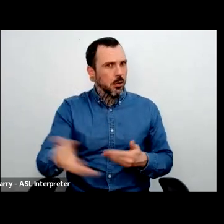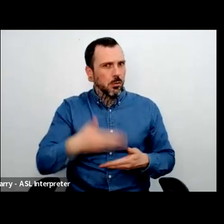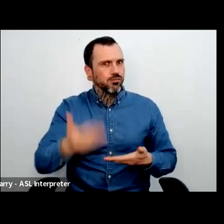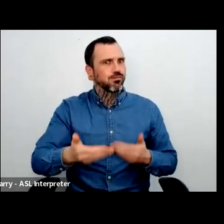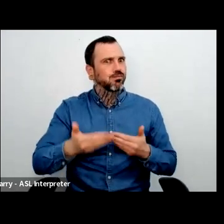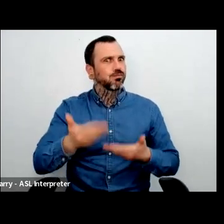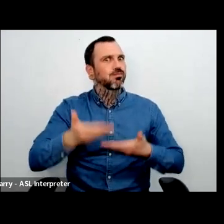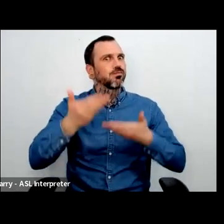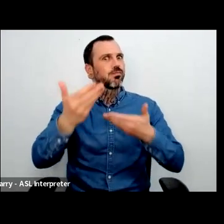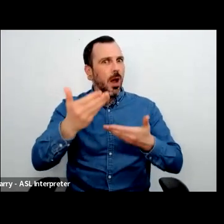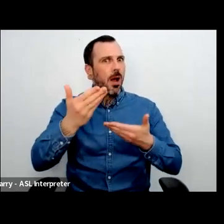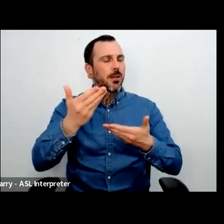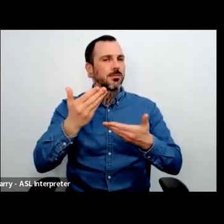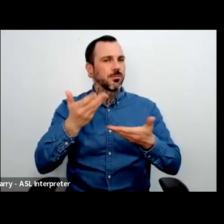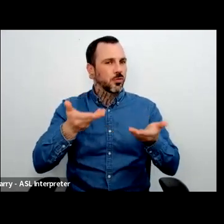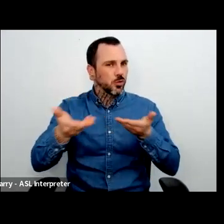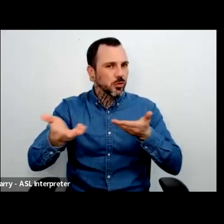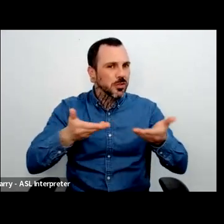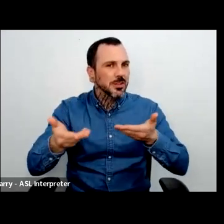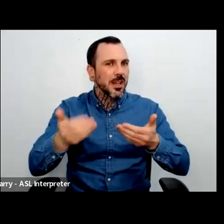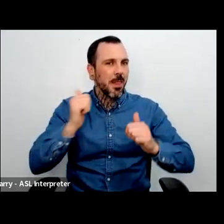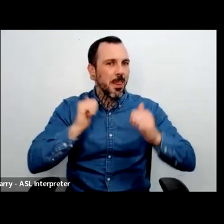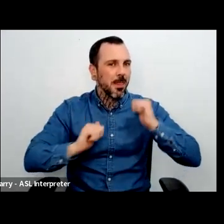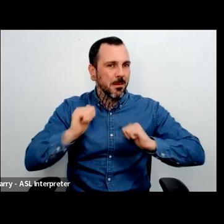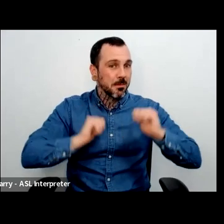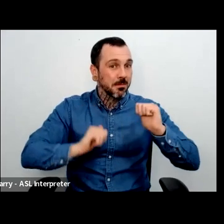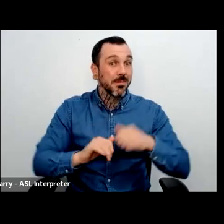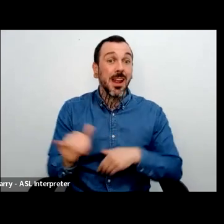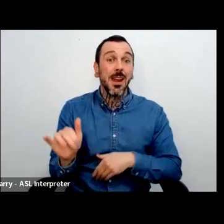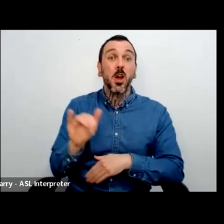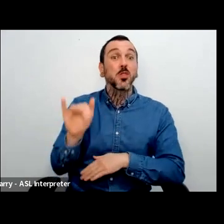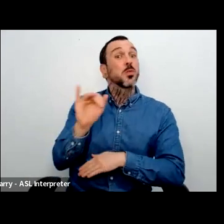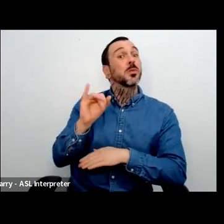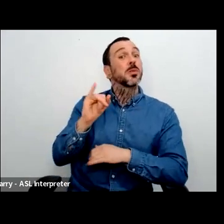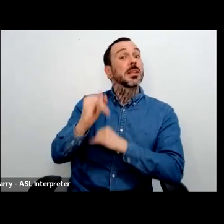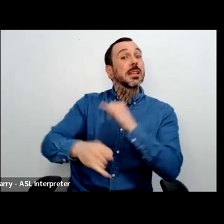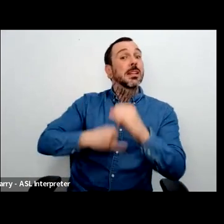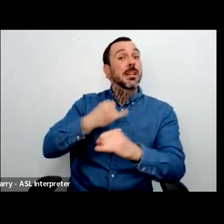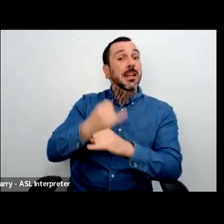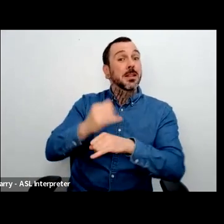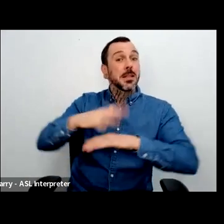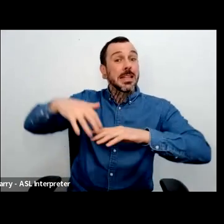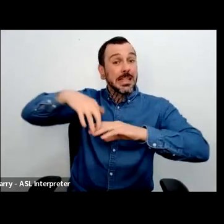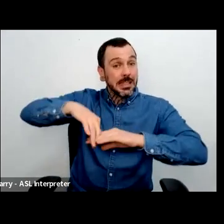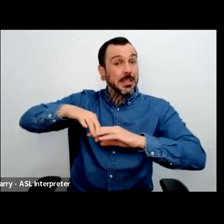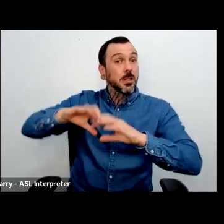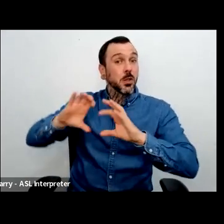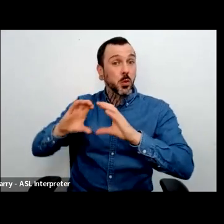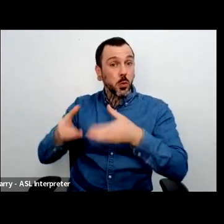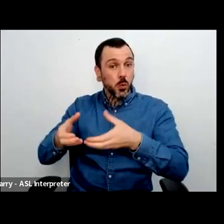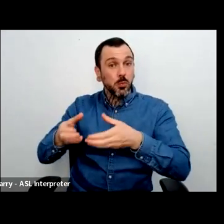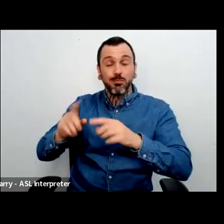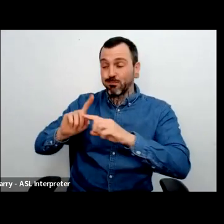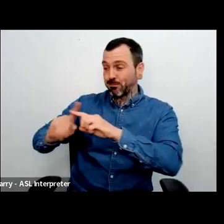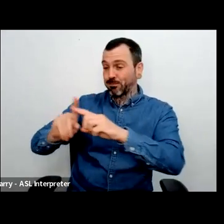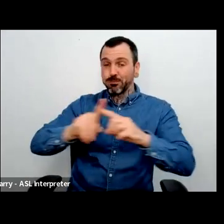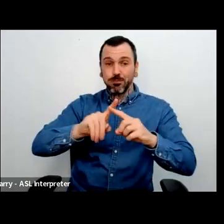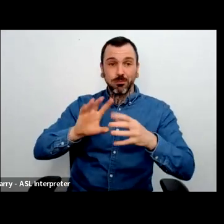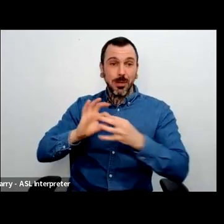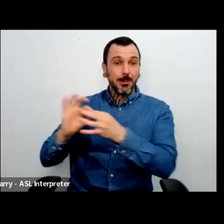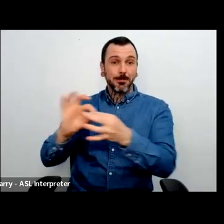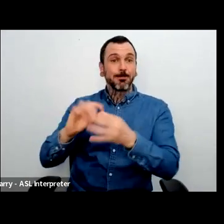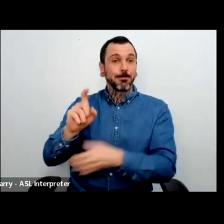to connect with international Indigenous artists as well, that is a gift,